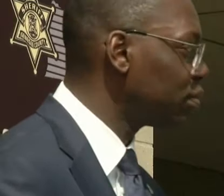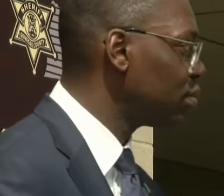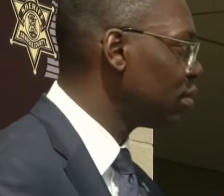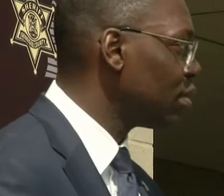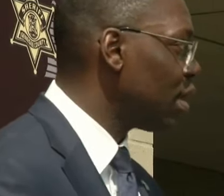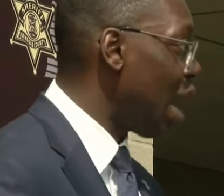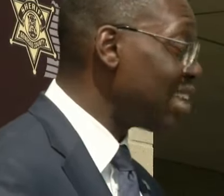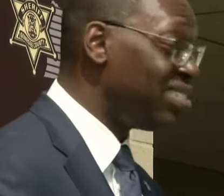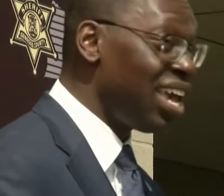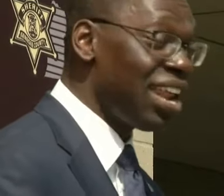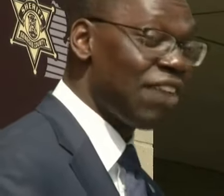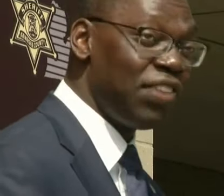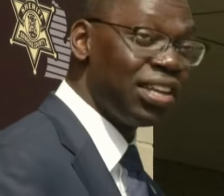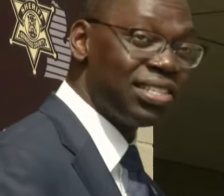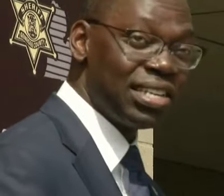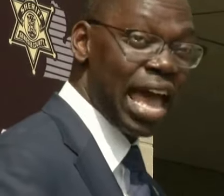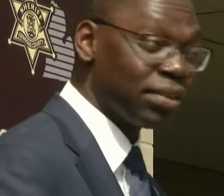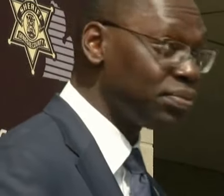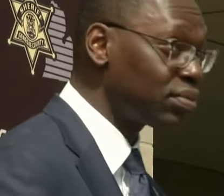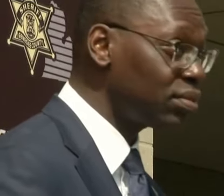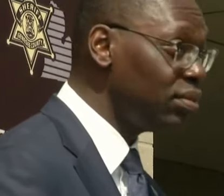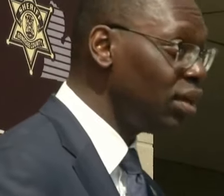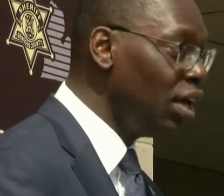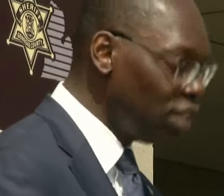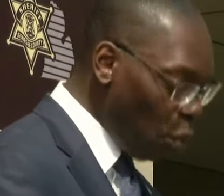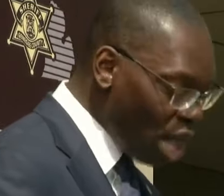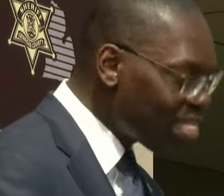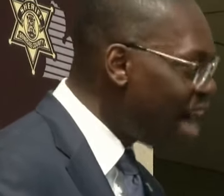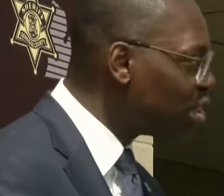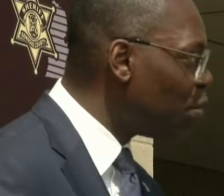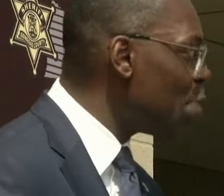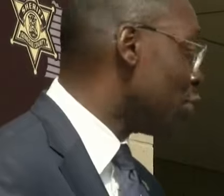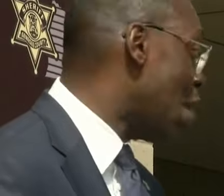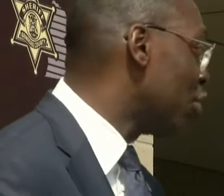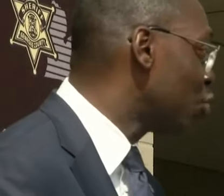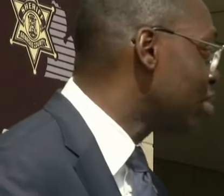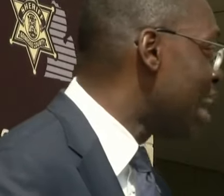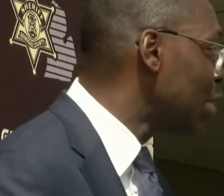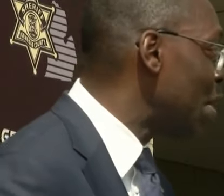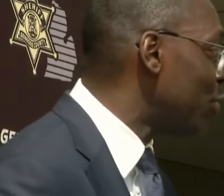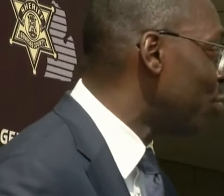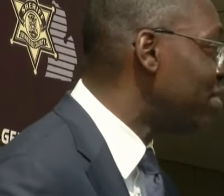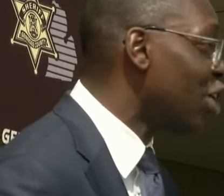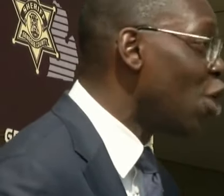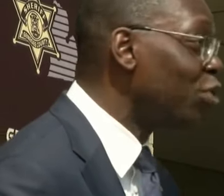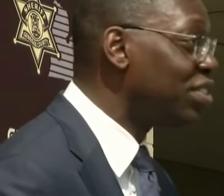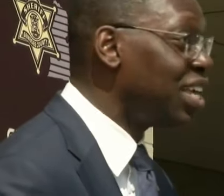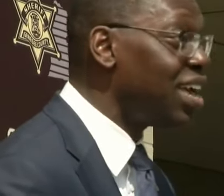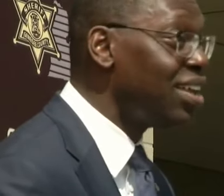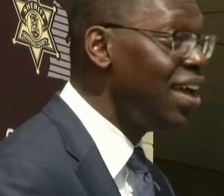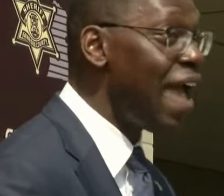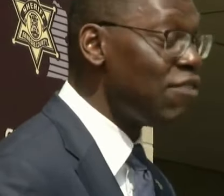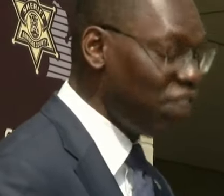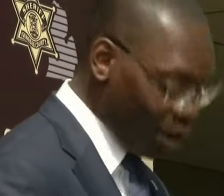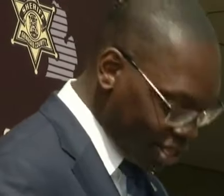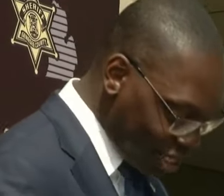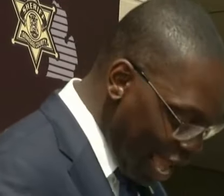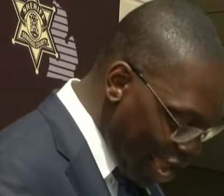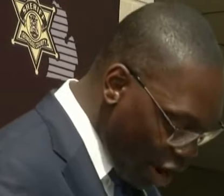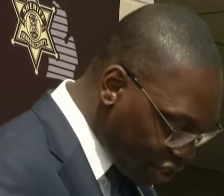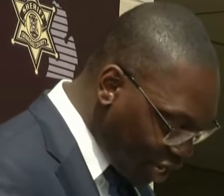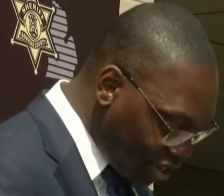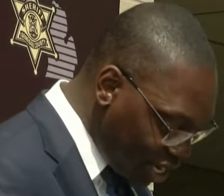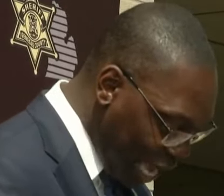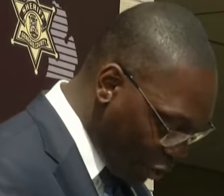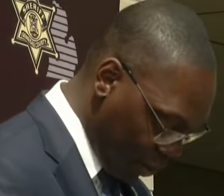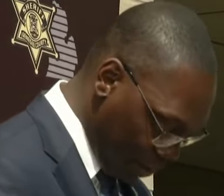feel it. I see it and I feel it today. The 1,000 people, almost 1,000 people will be served, will see it and feel it